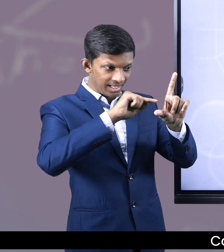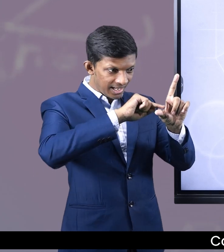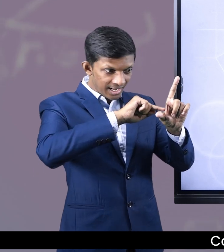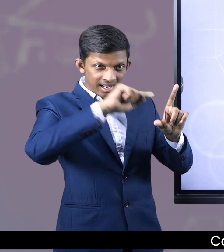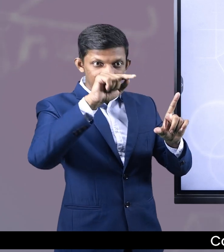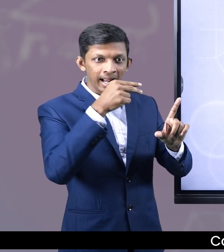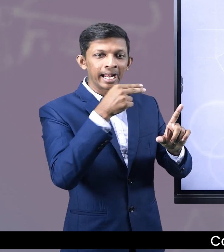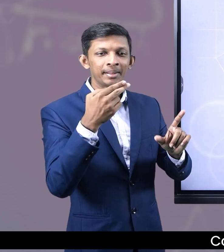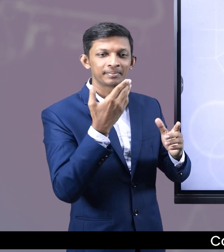complementary angles,